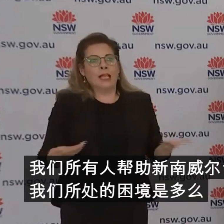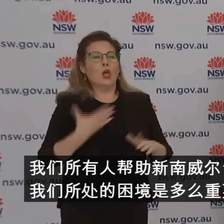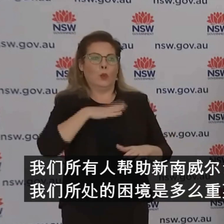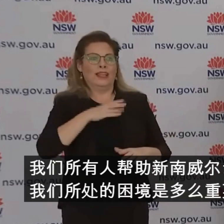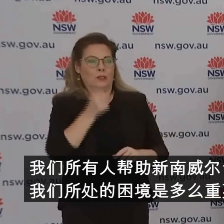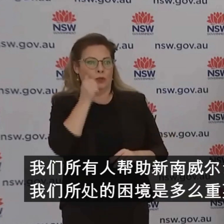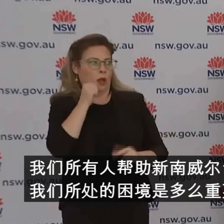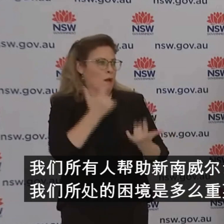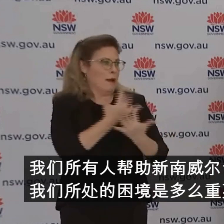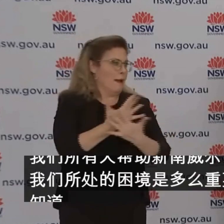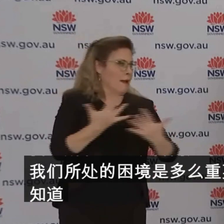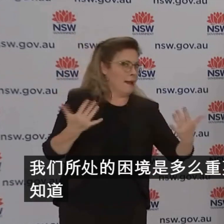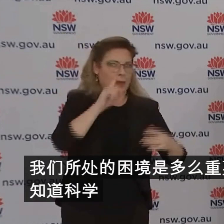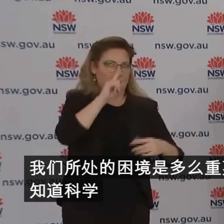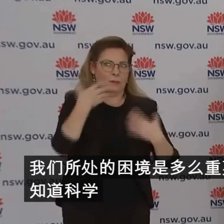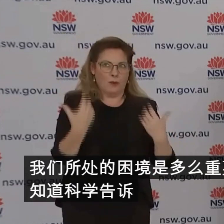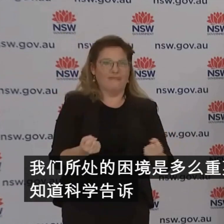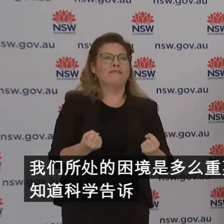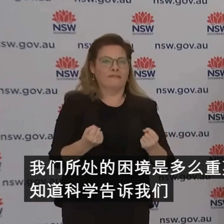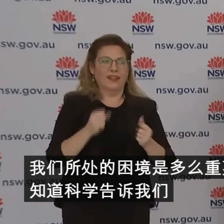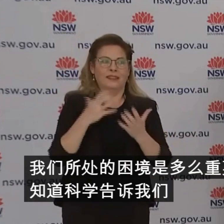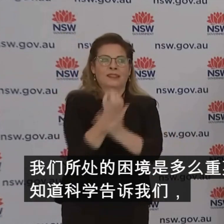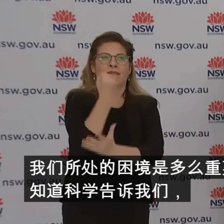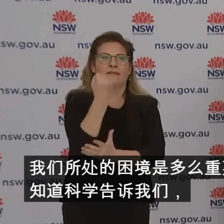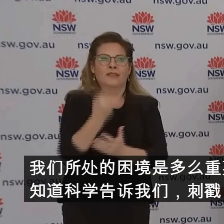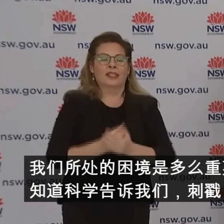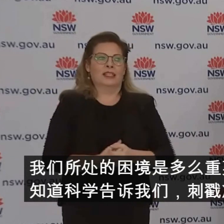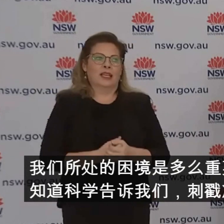in. And we know the science tells us